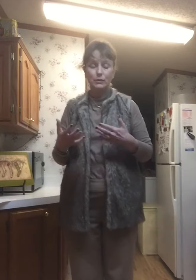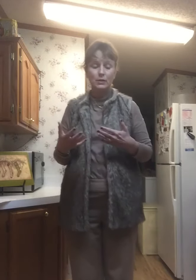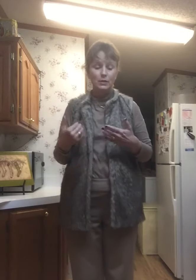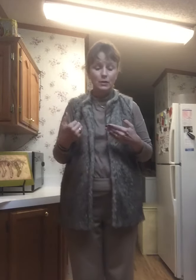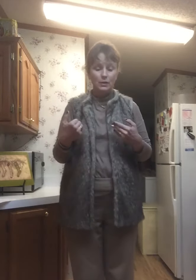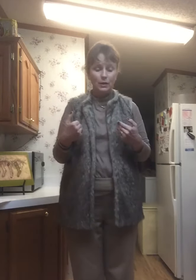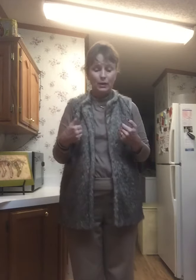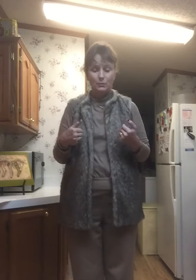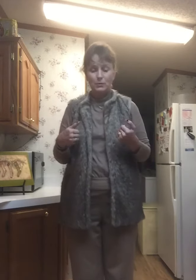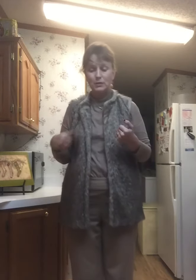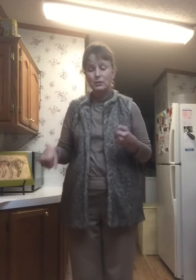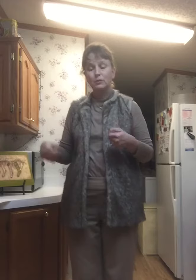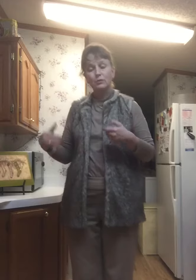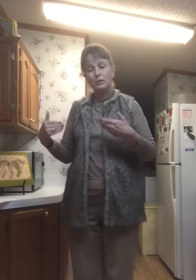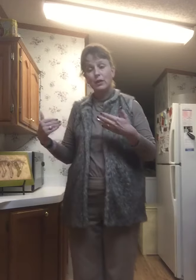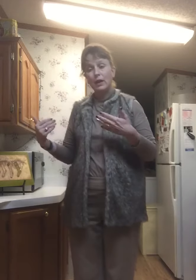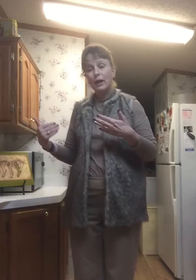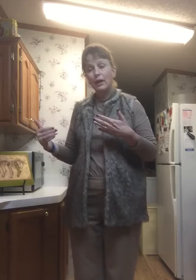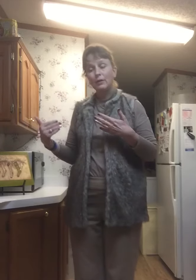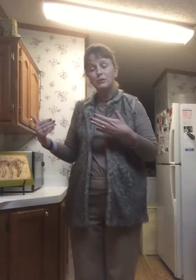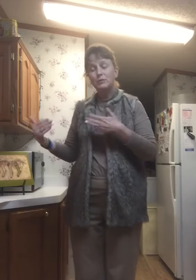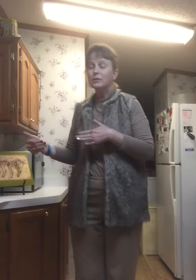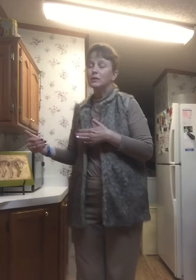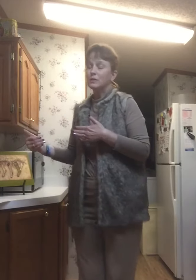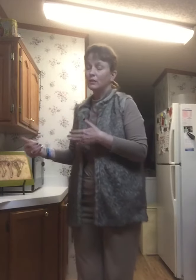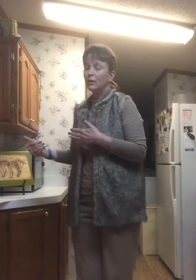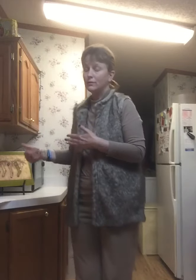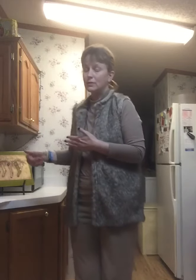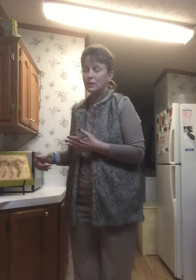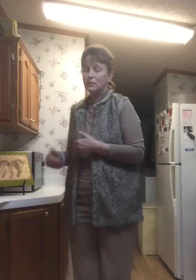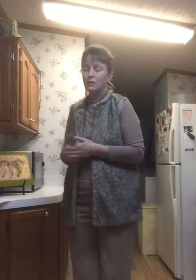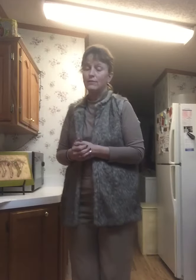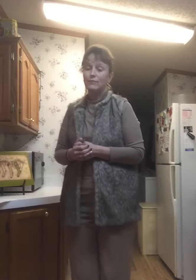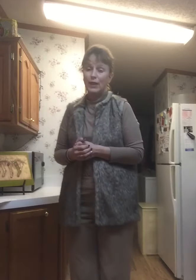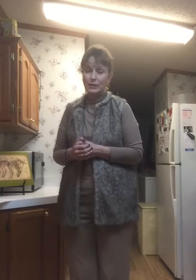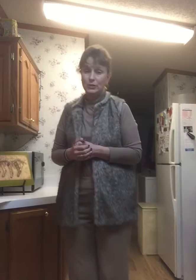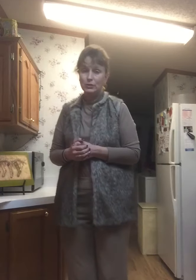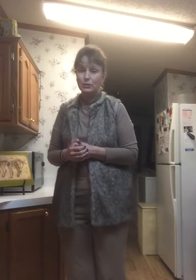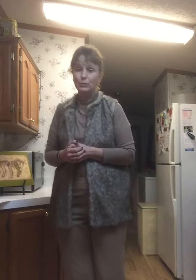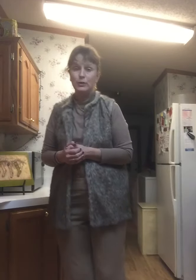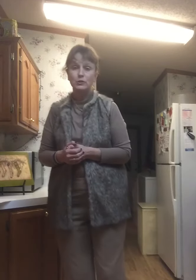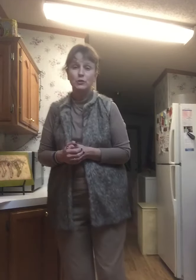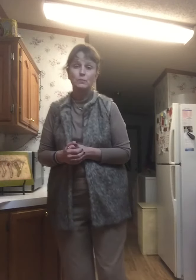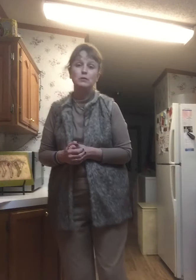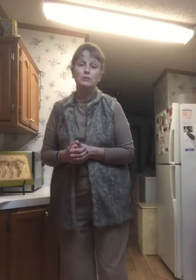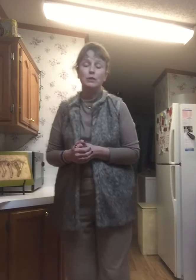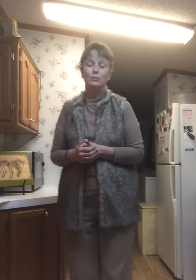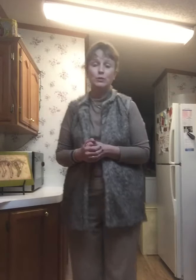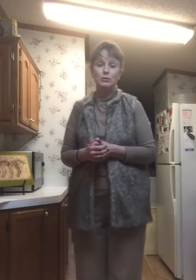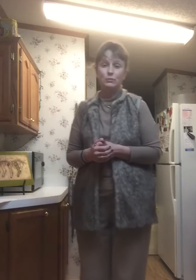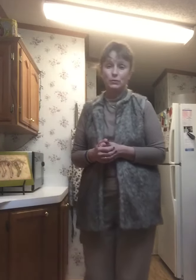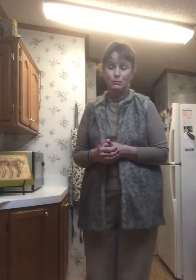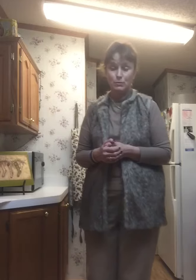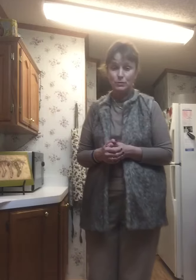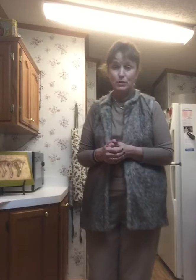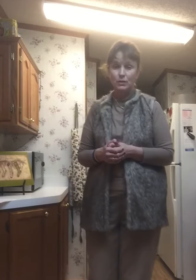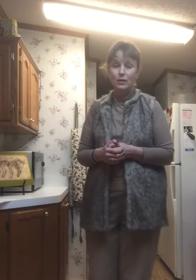really, since it go, I was doing a lot of the times a lot faster than what you're going to be doing it when you do it with the music.